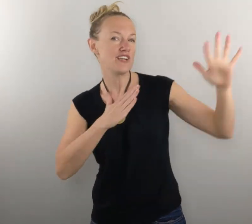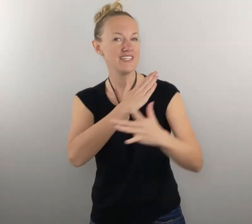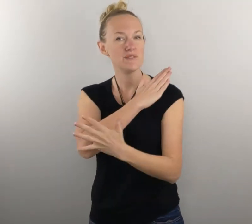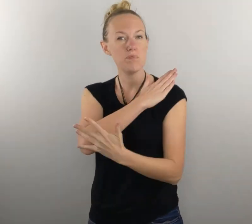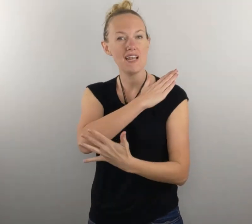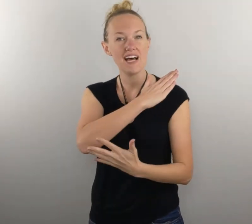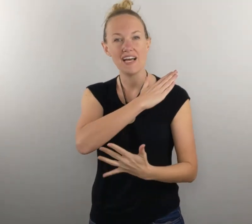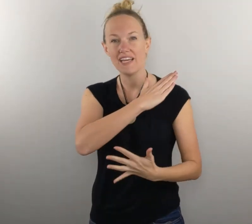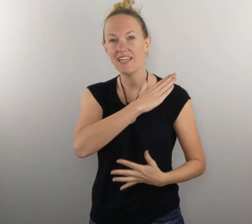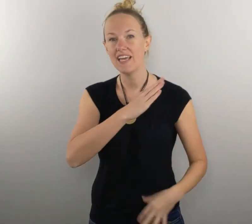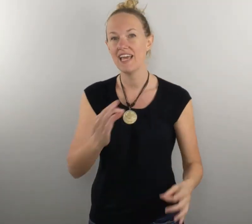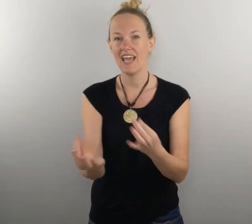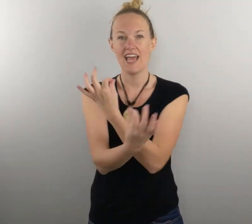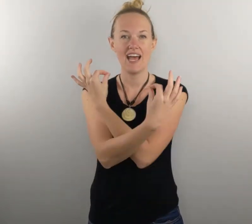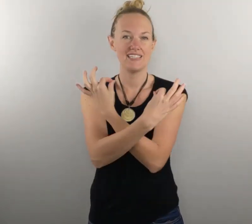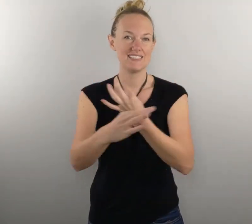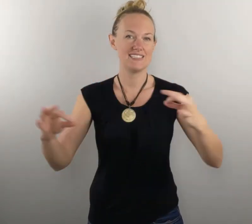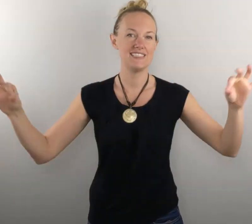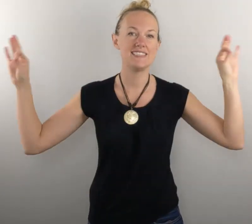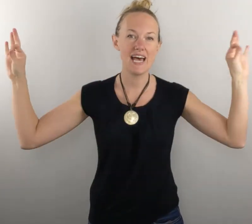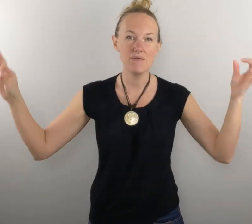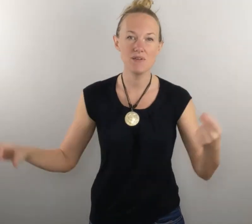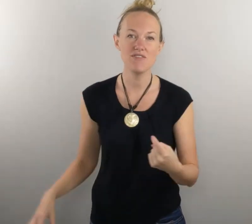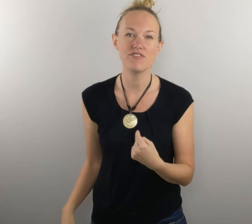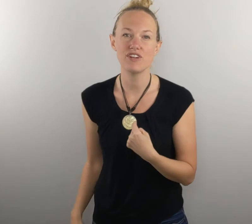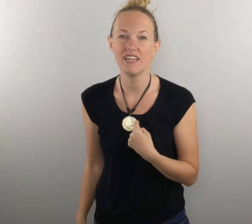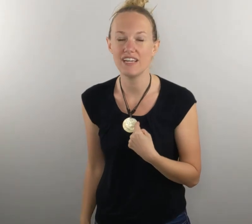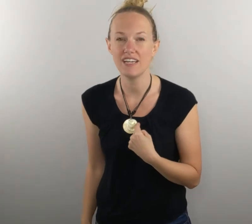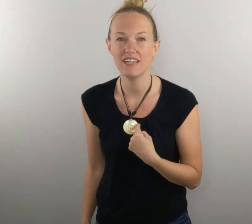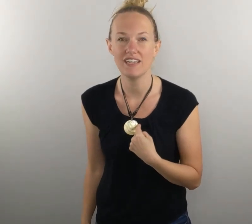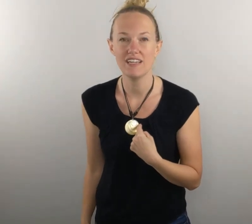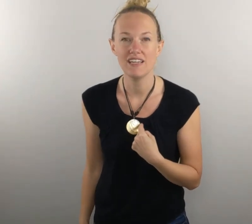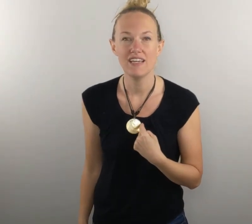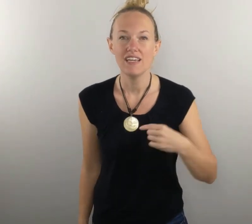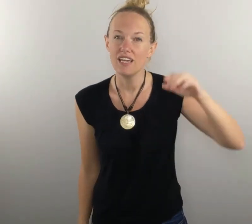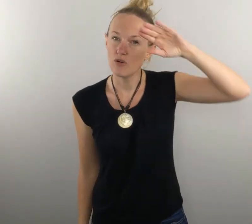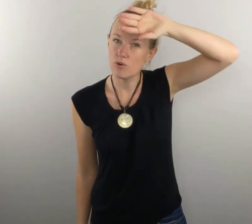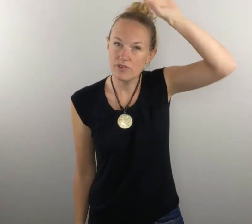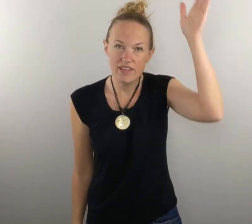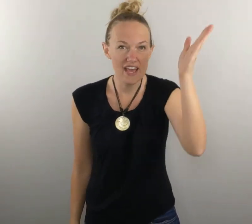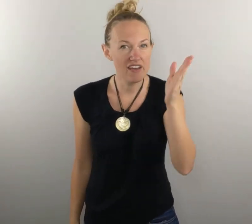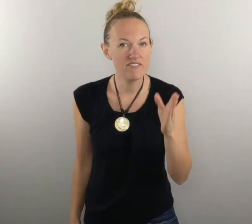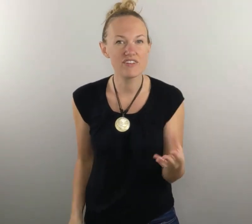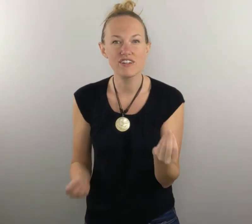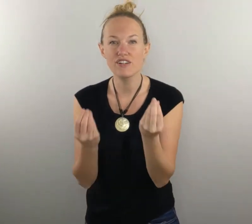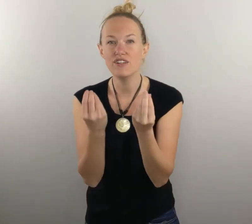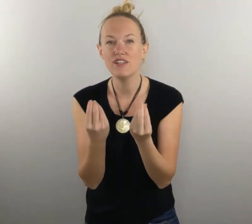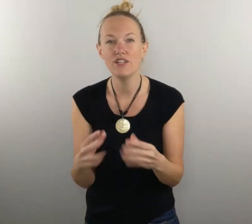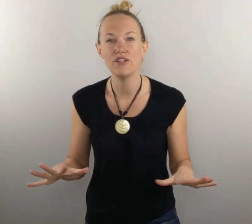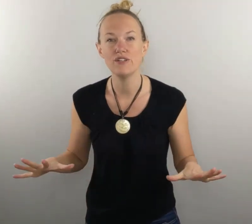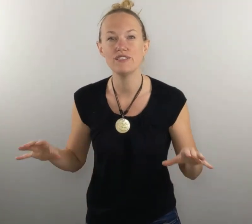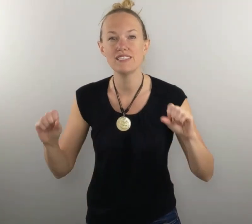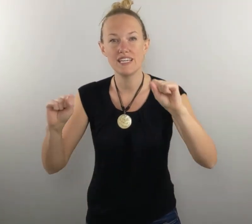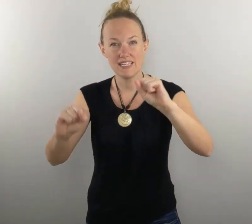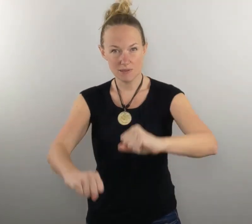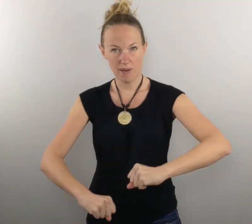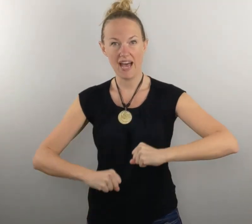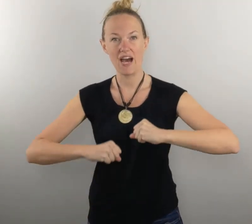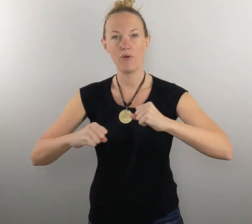his blood has set me free. It will never lose its